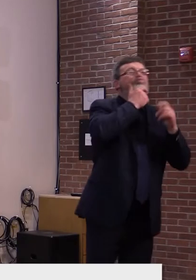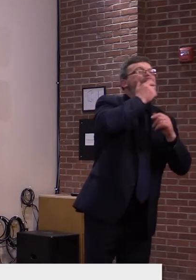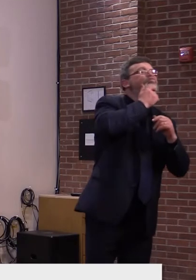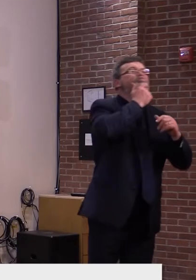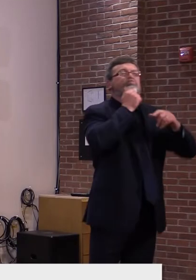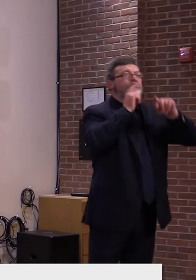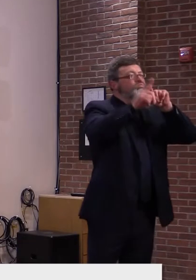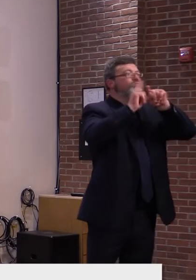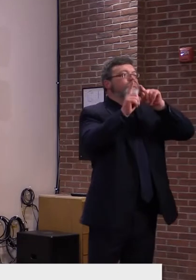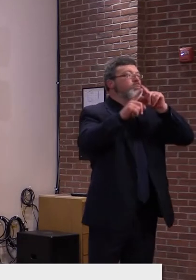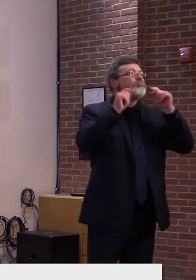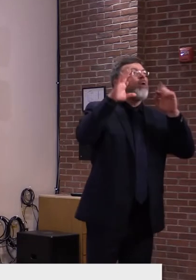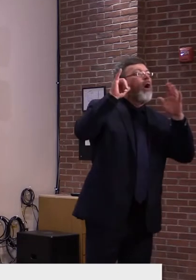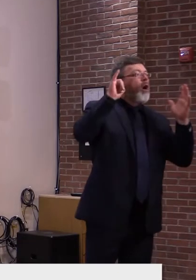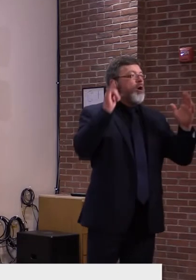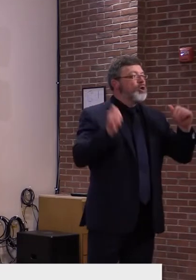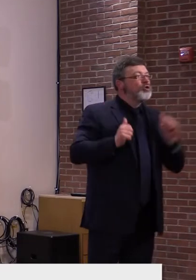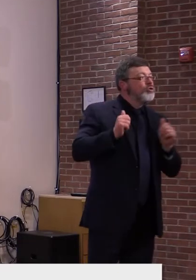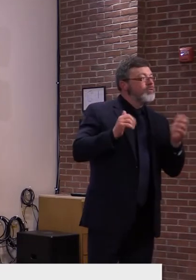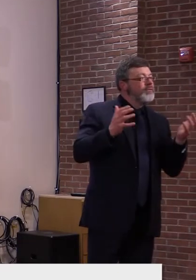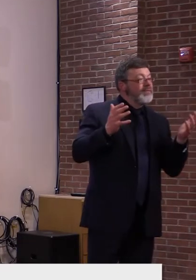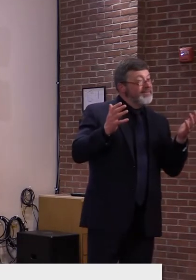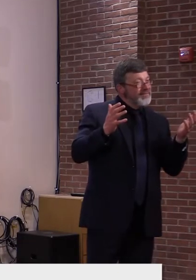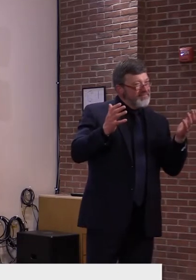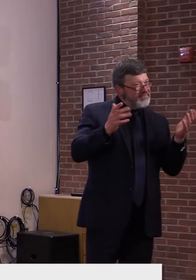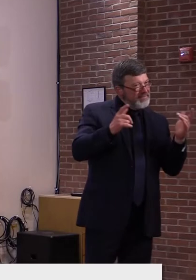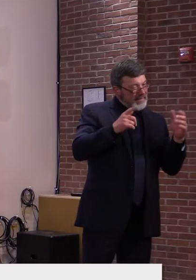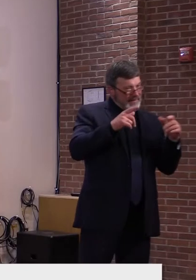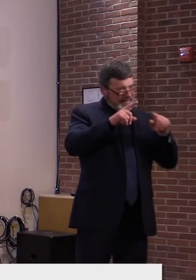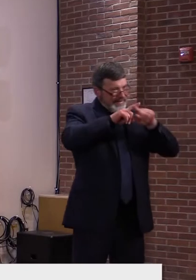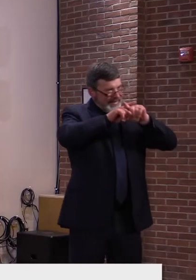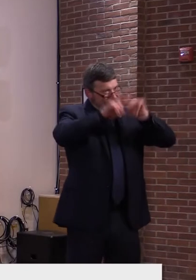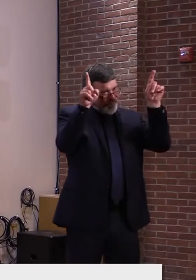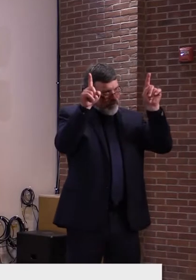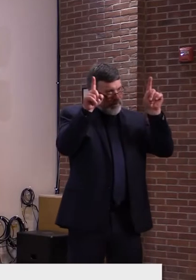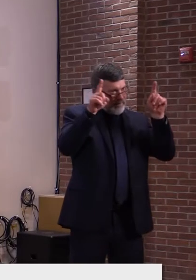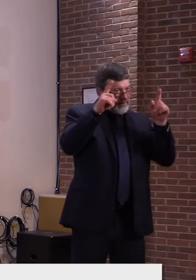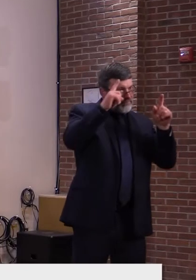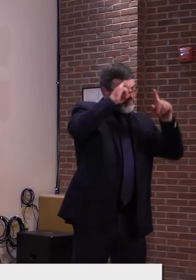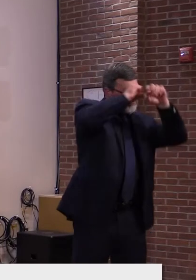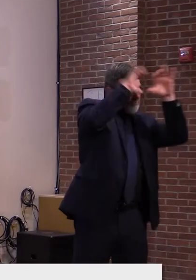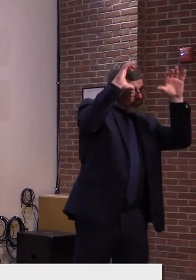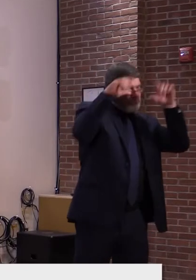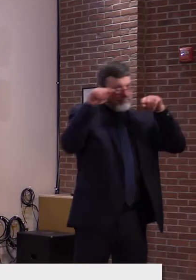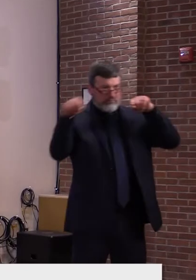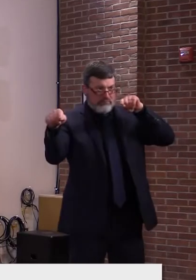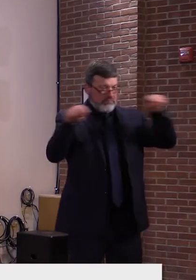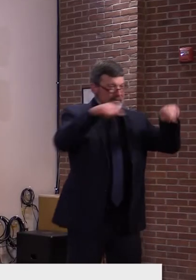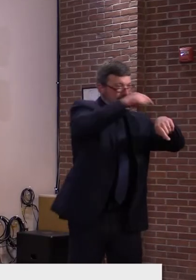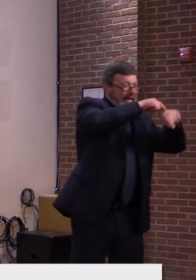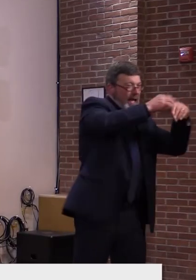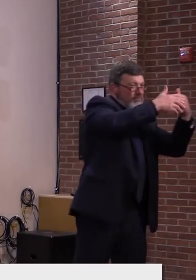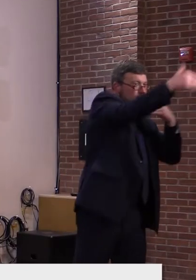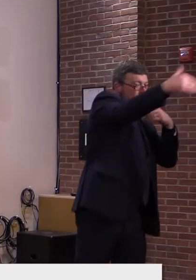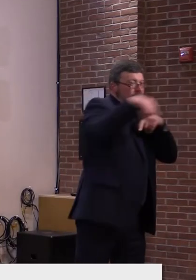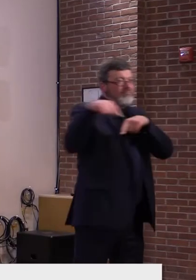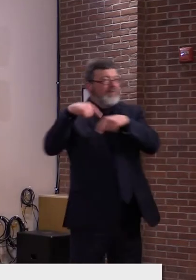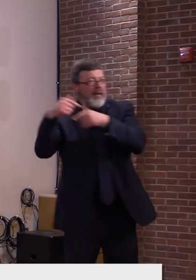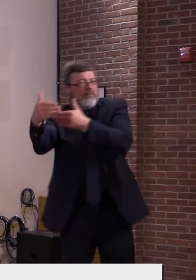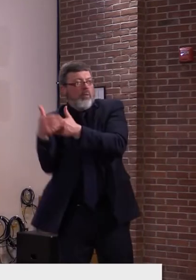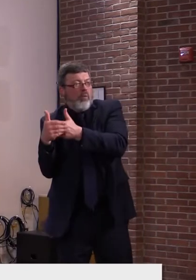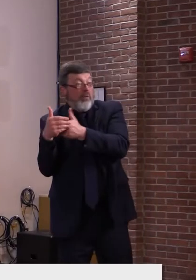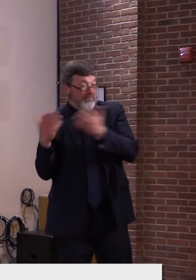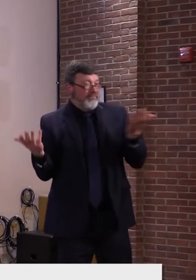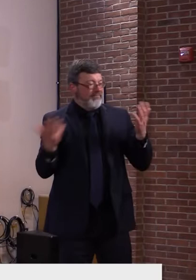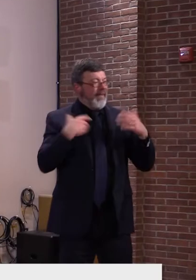older, you want to take less risk. When you're younger, you want more risk. You said there is no actuarial